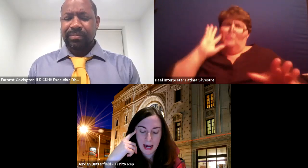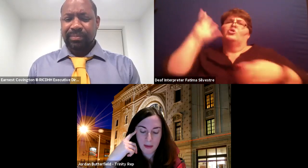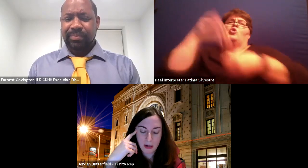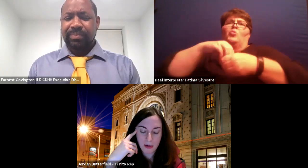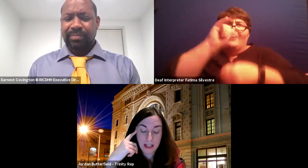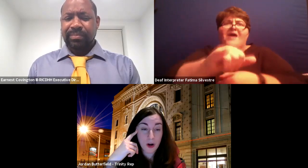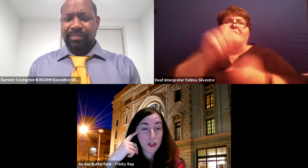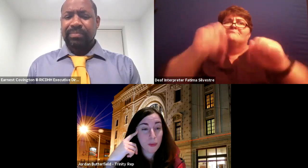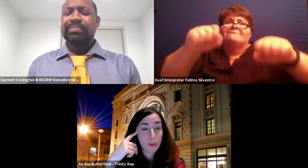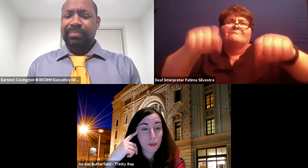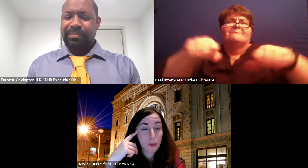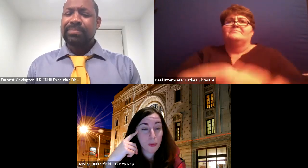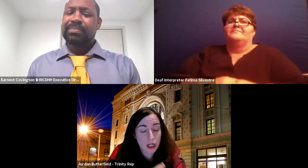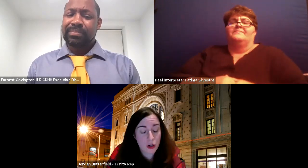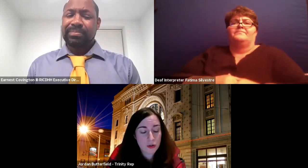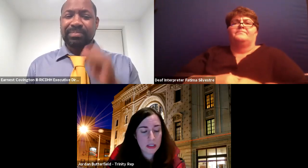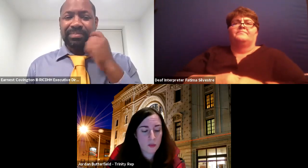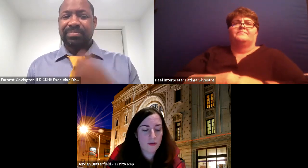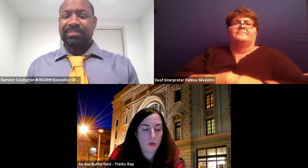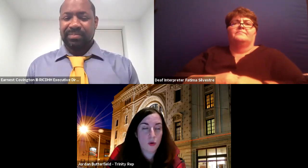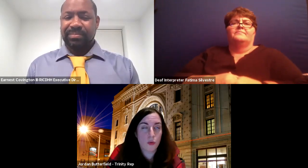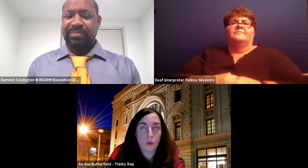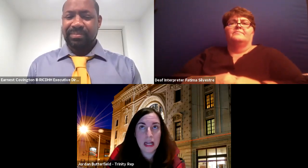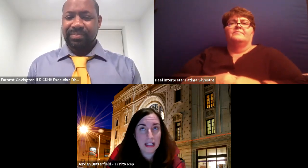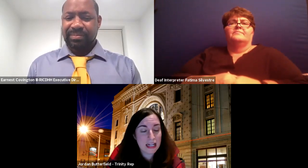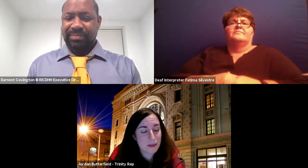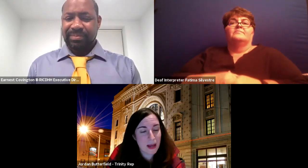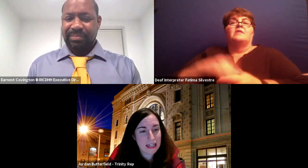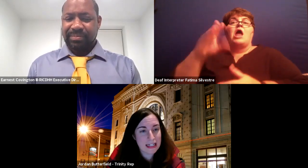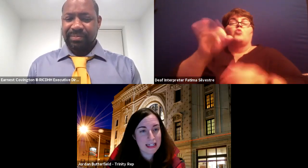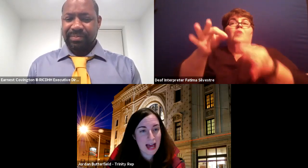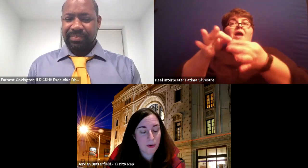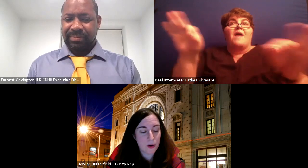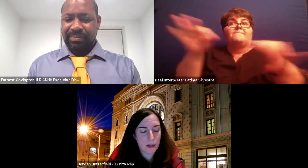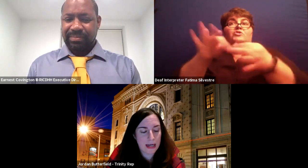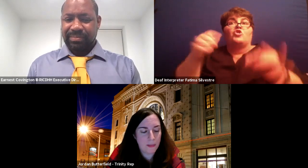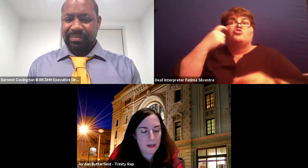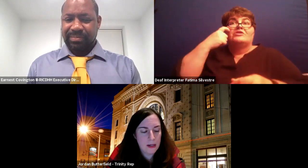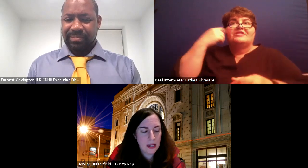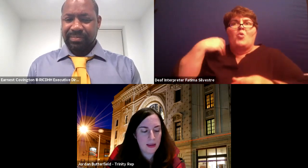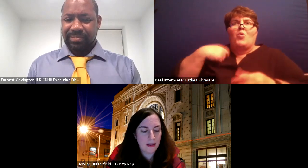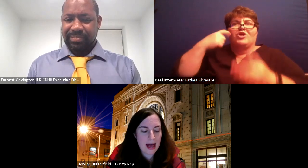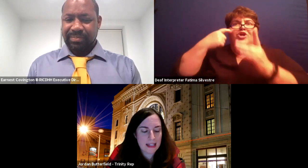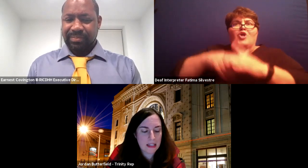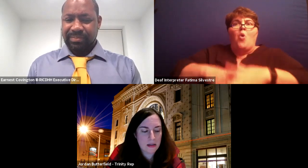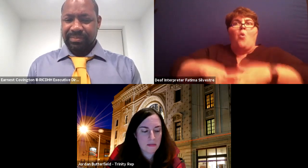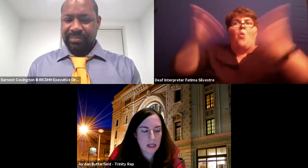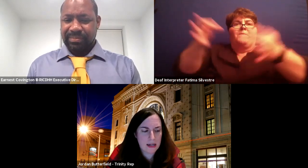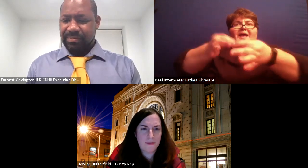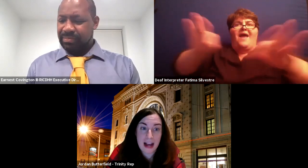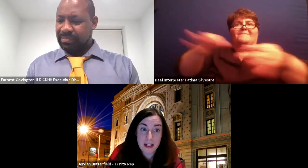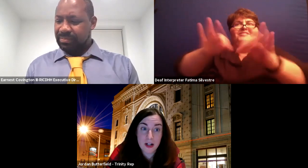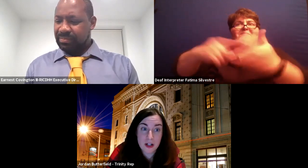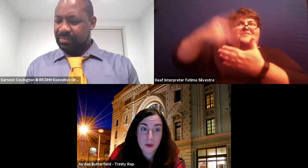stage. As far as open captioning goes, we've really expanded that program in the